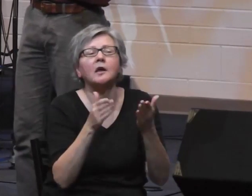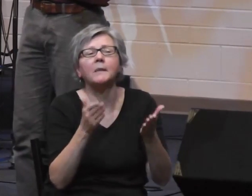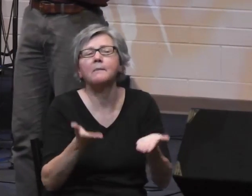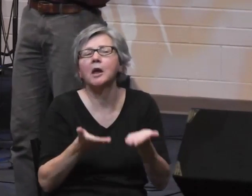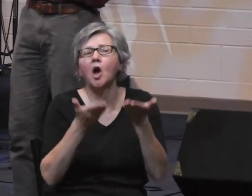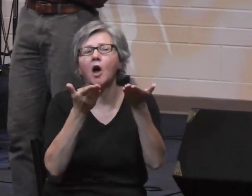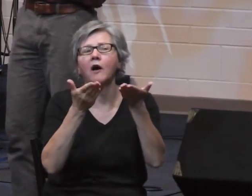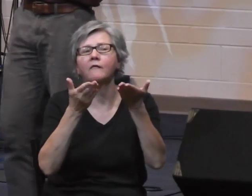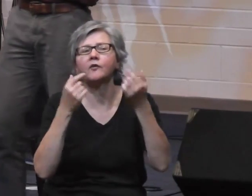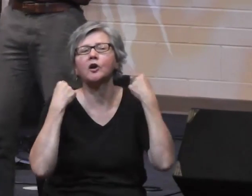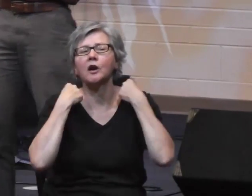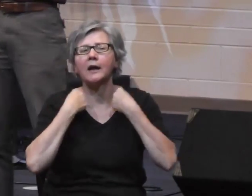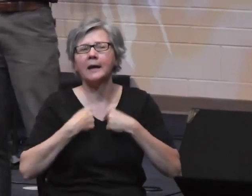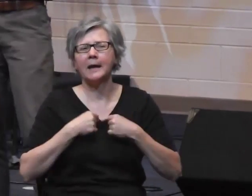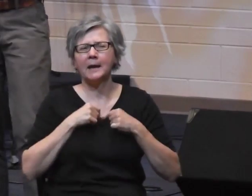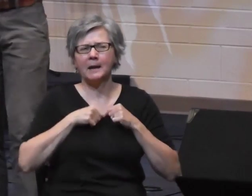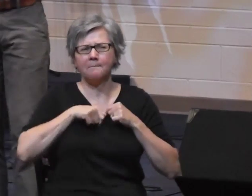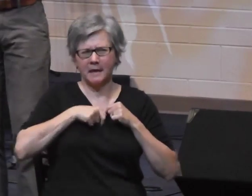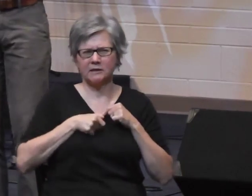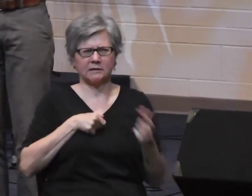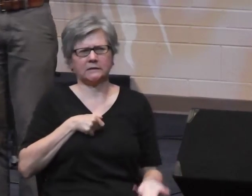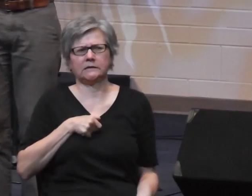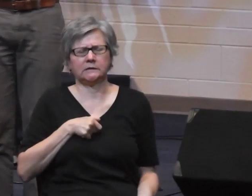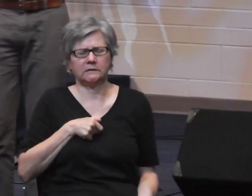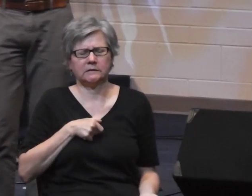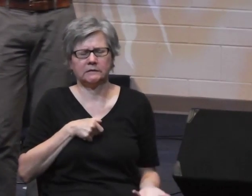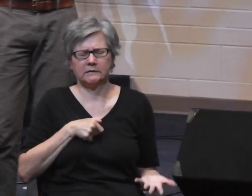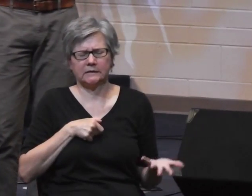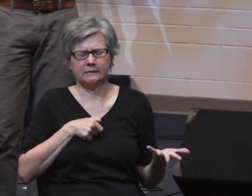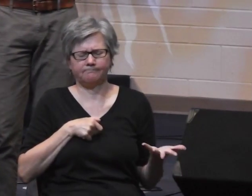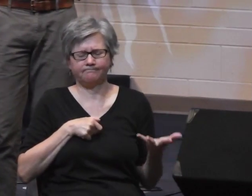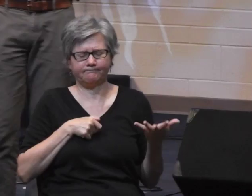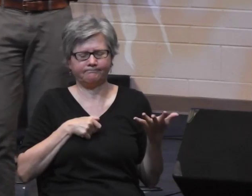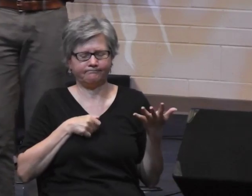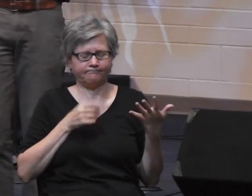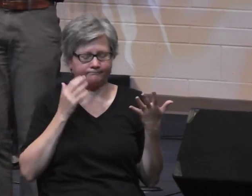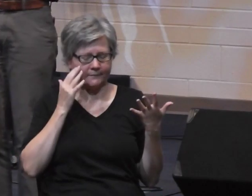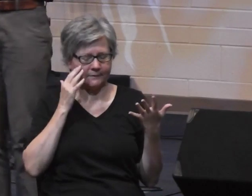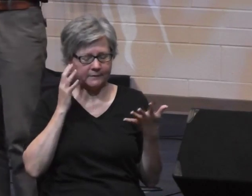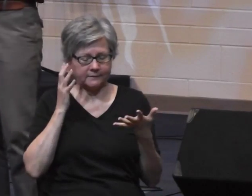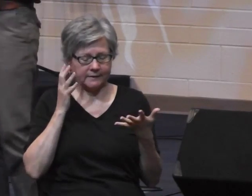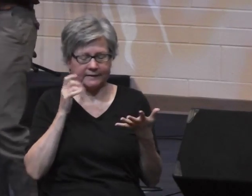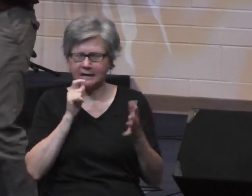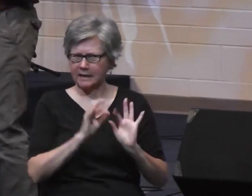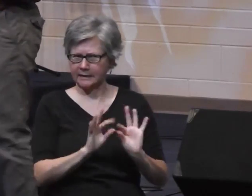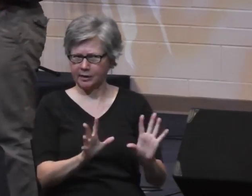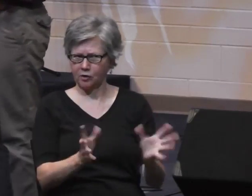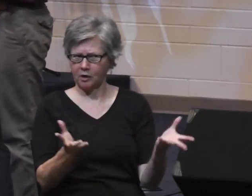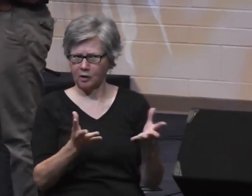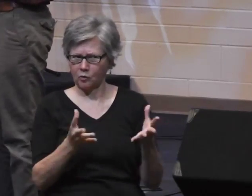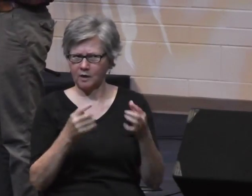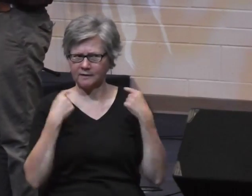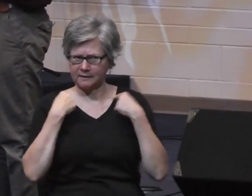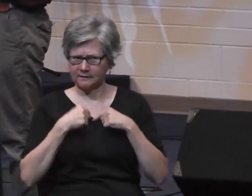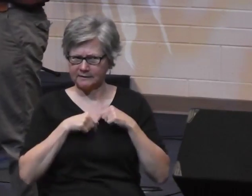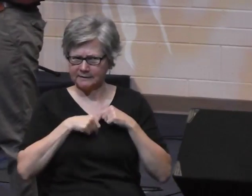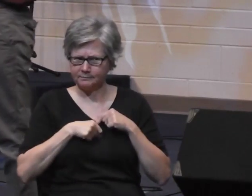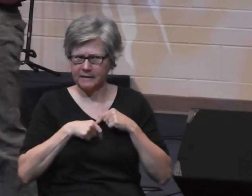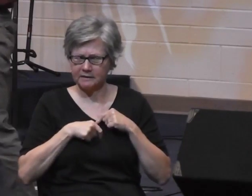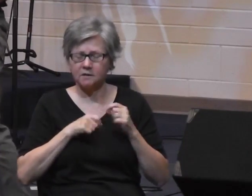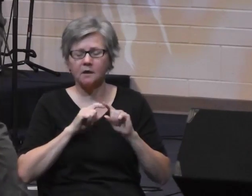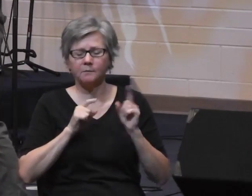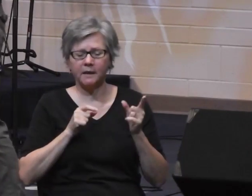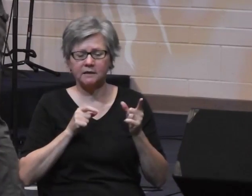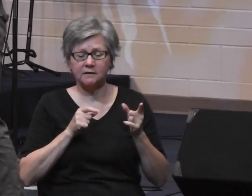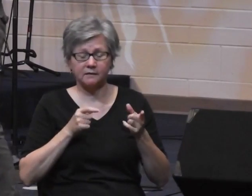a pendant. The text is a little confused. We've lost dozens of lines from the text, so we have to